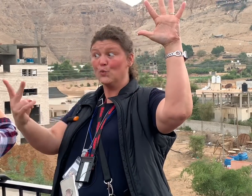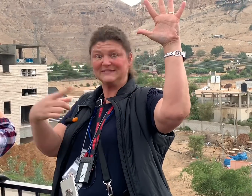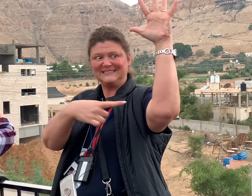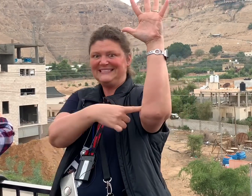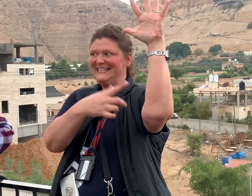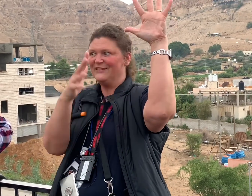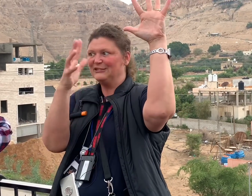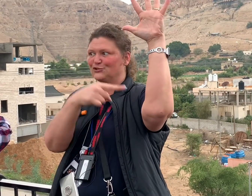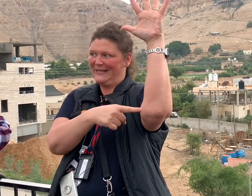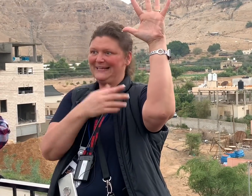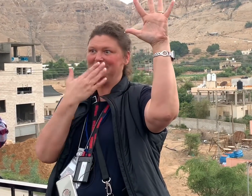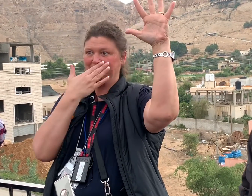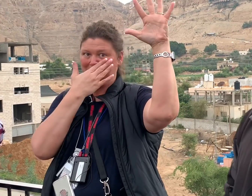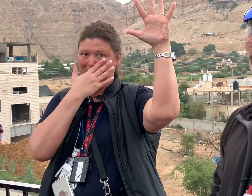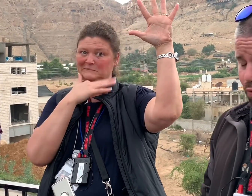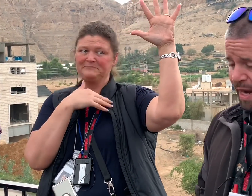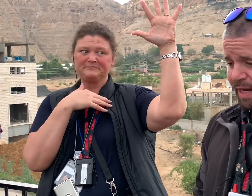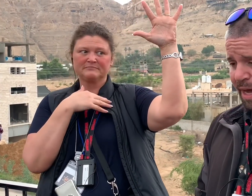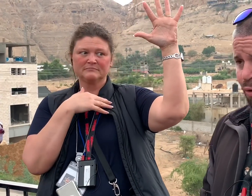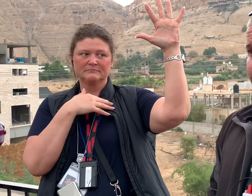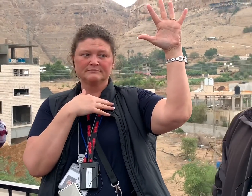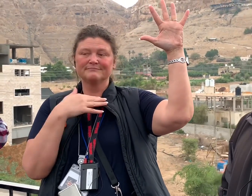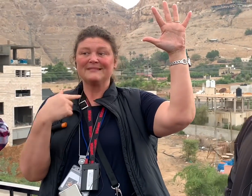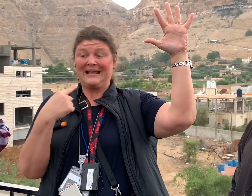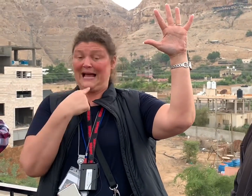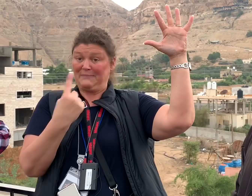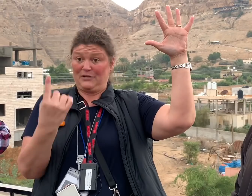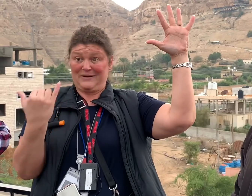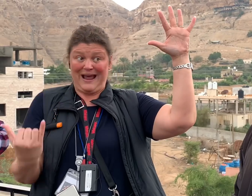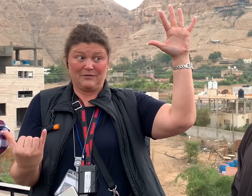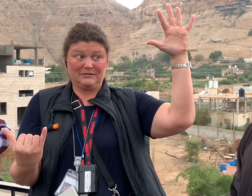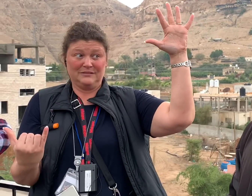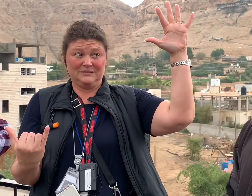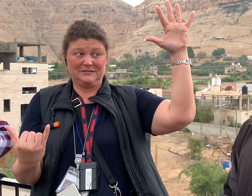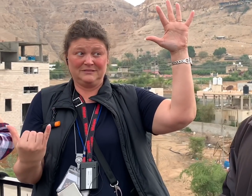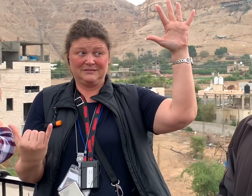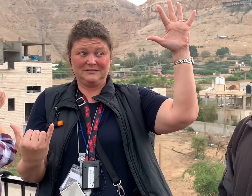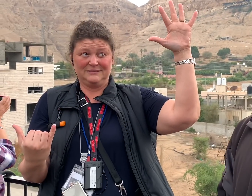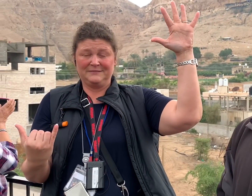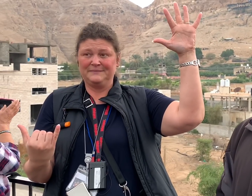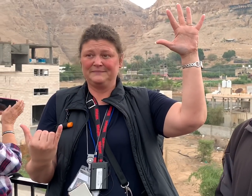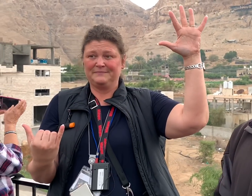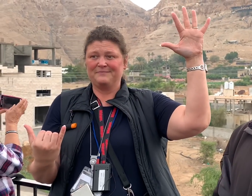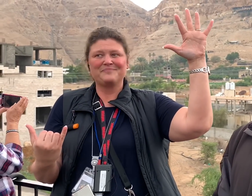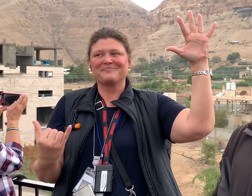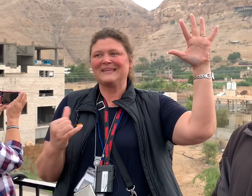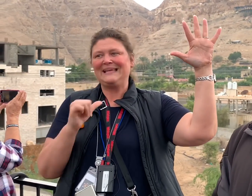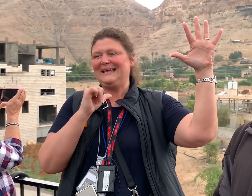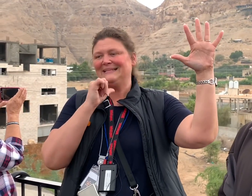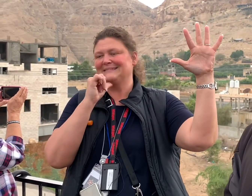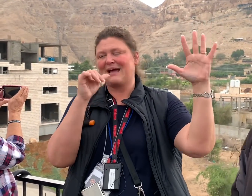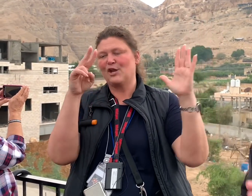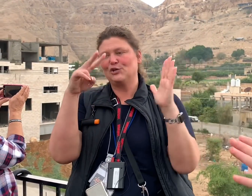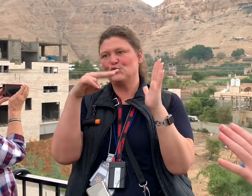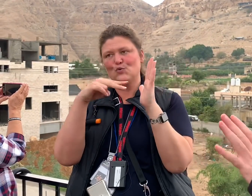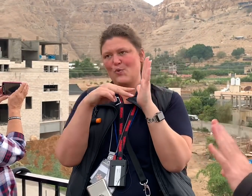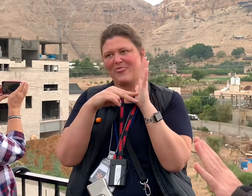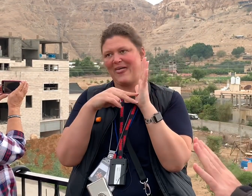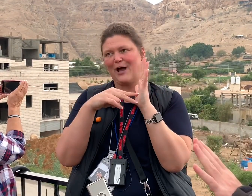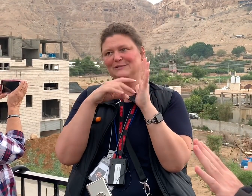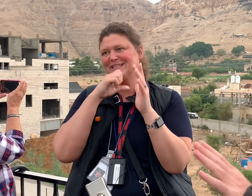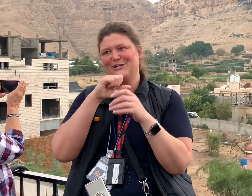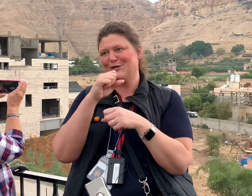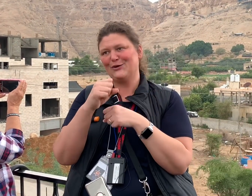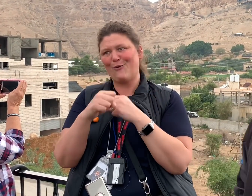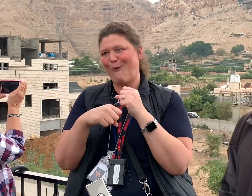tree. I'm telling you from now, right now, this is not 2,000 years old sycamore tree, but as